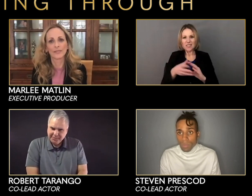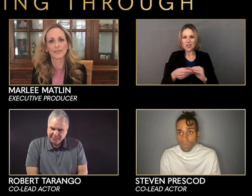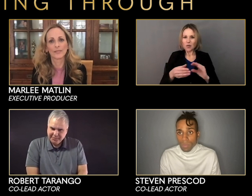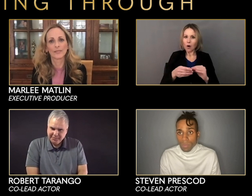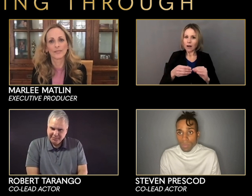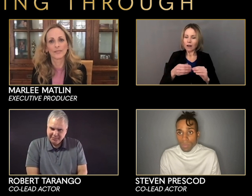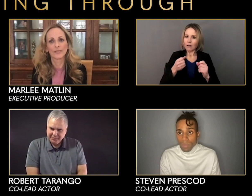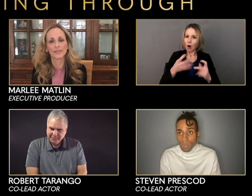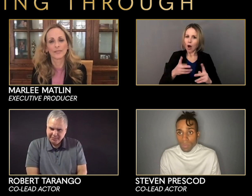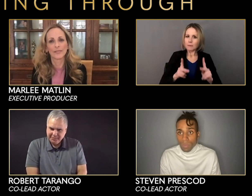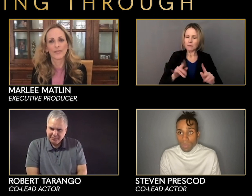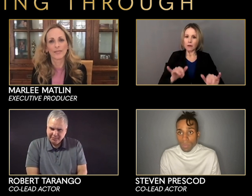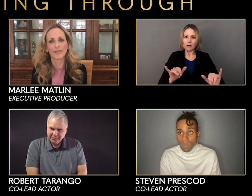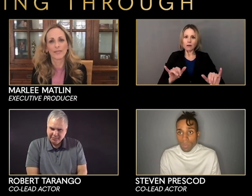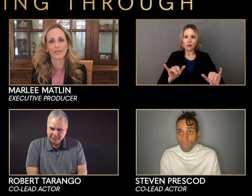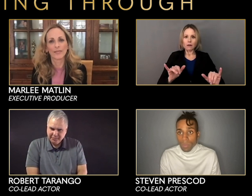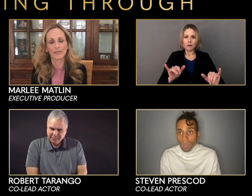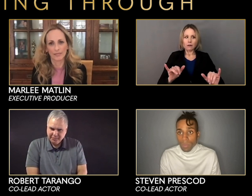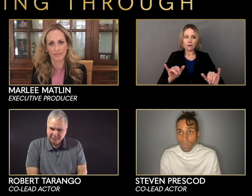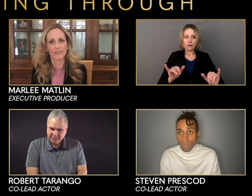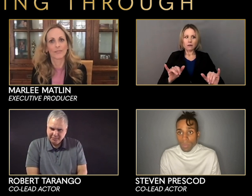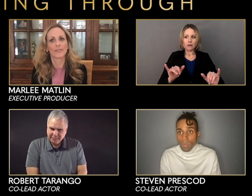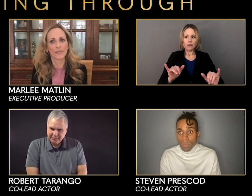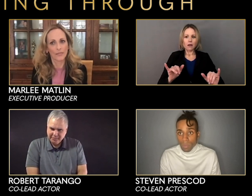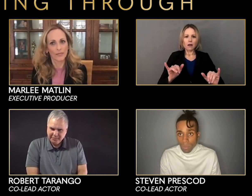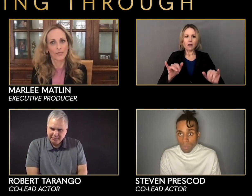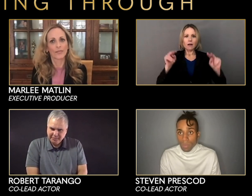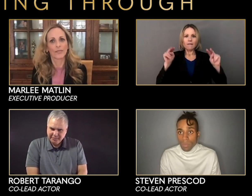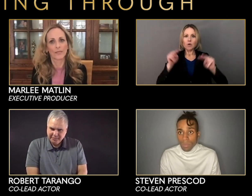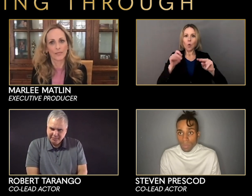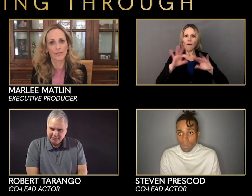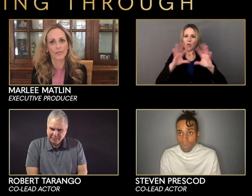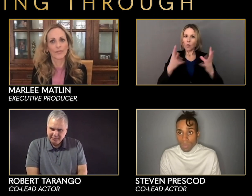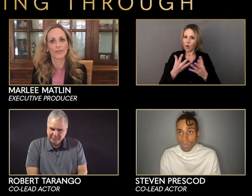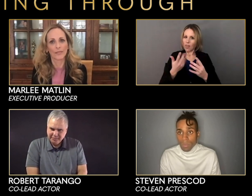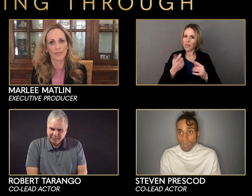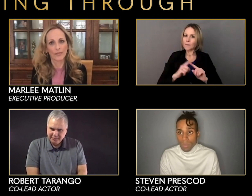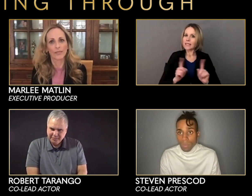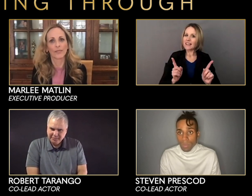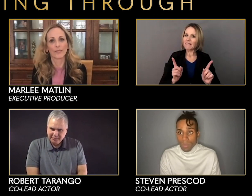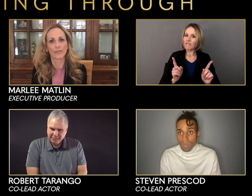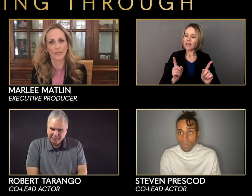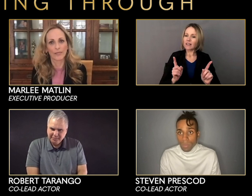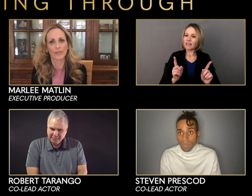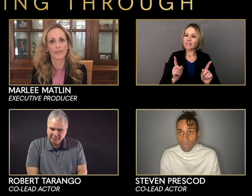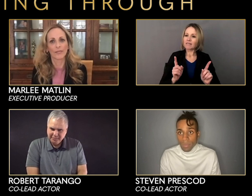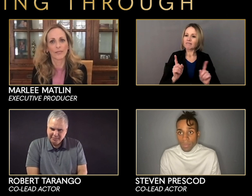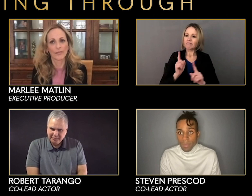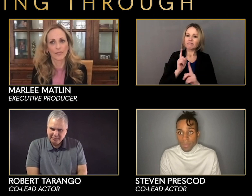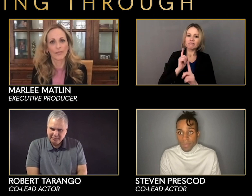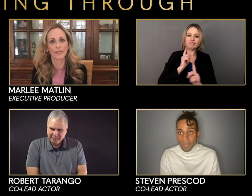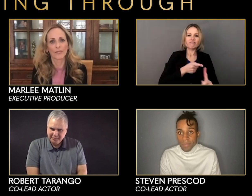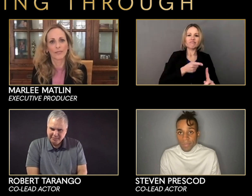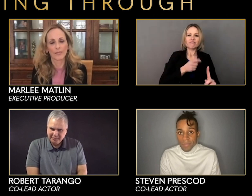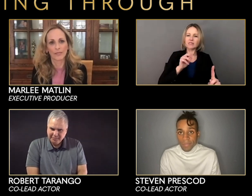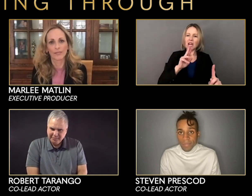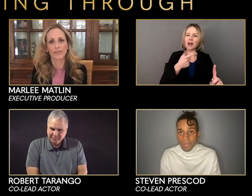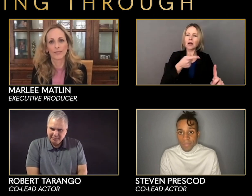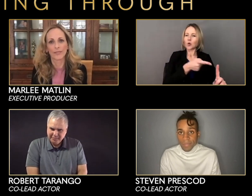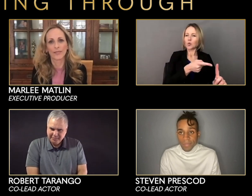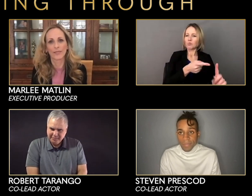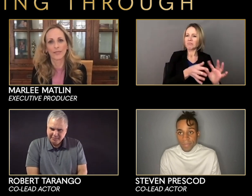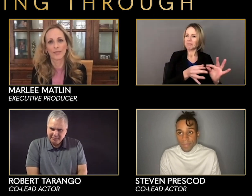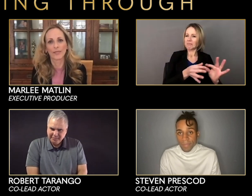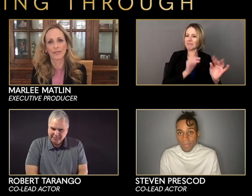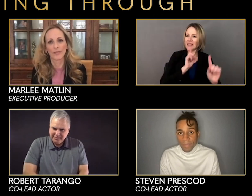and perhaps have people looking at the world a little differently. I'll give that to you, Doug. Yeah, I think that's